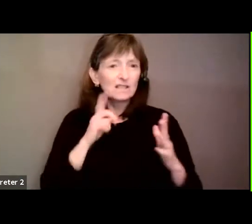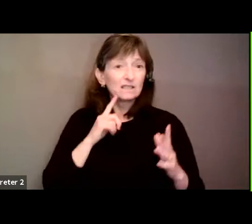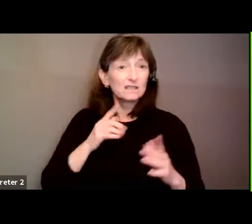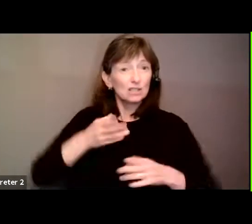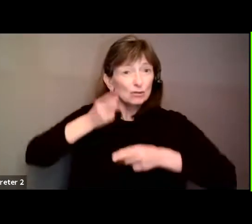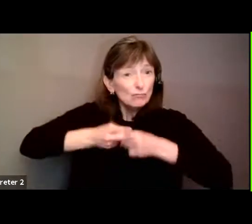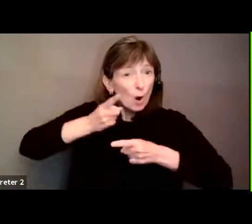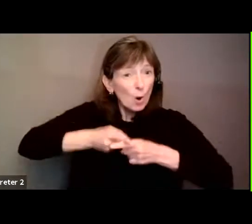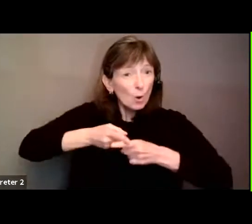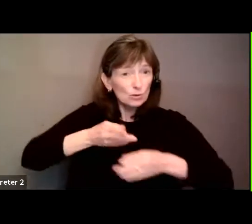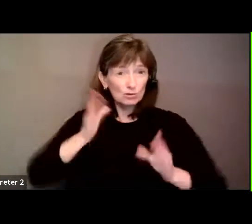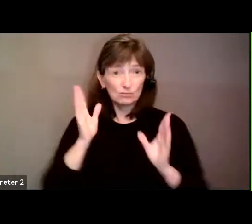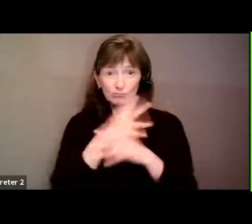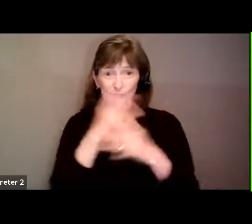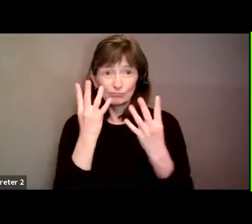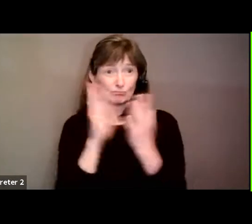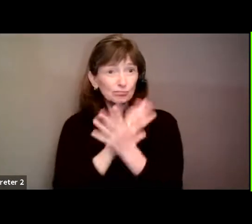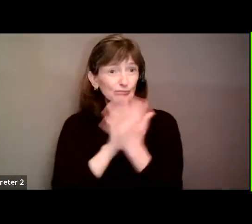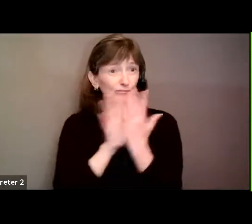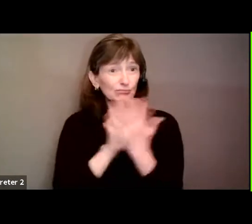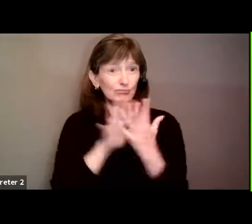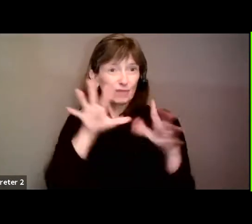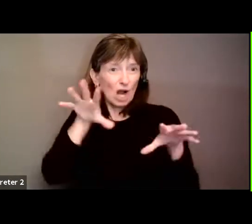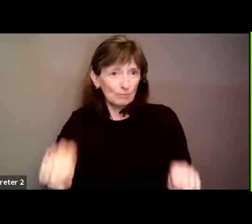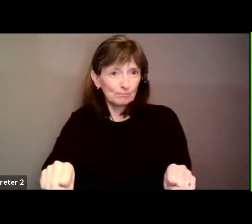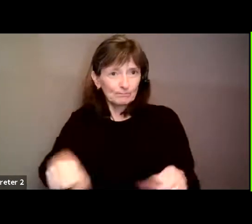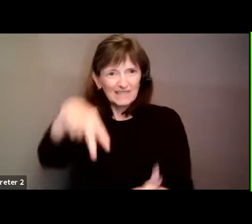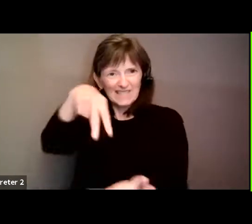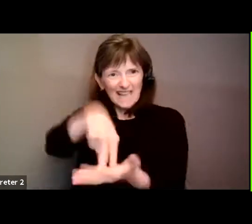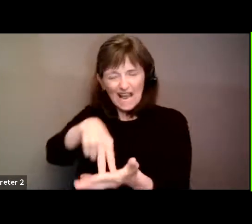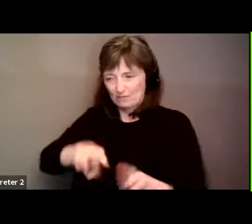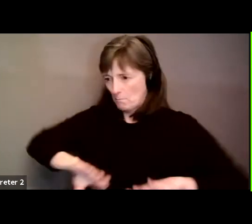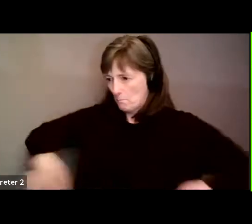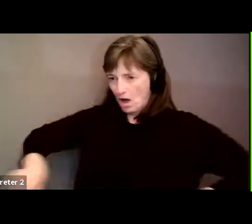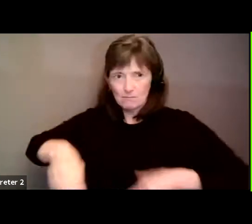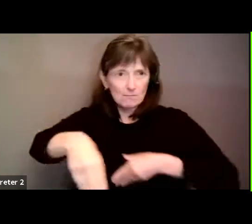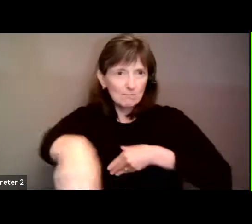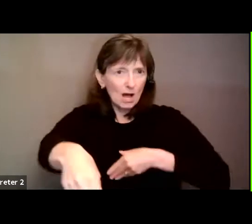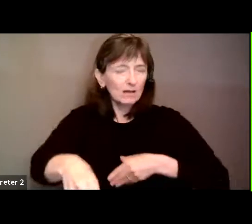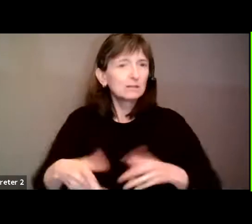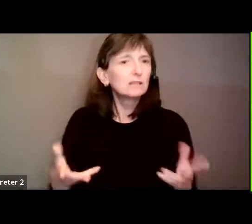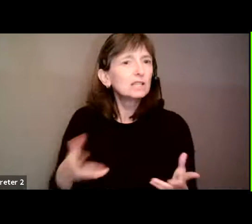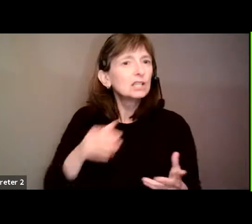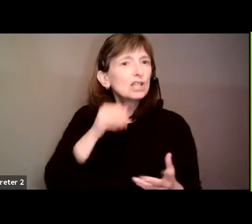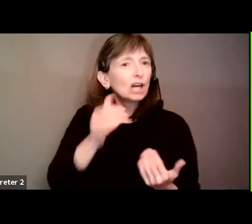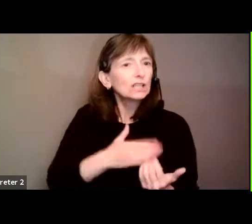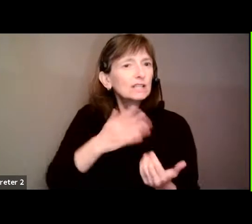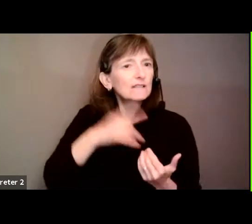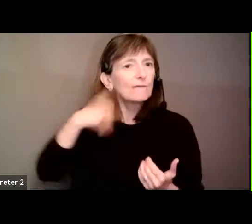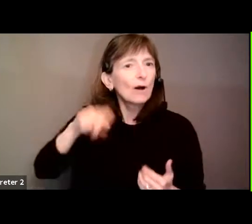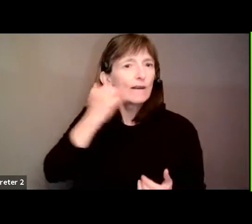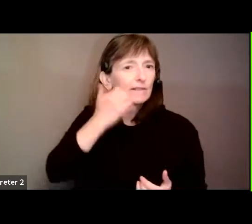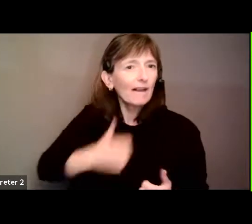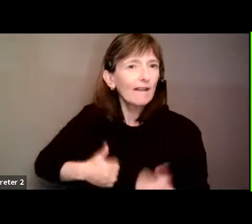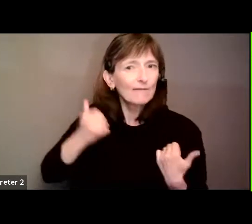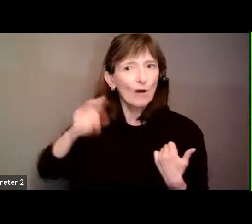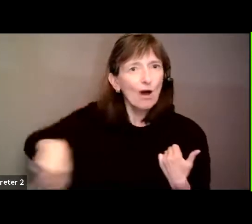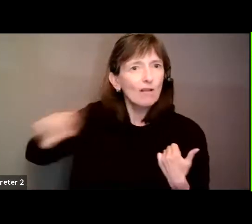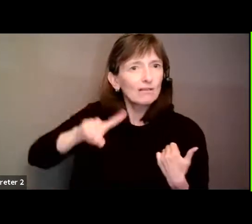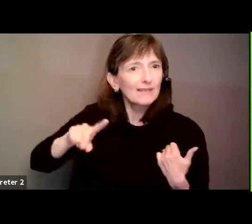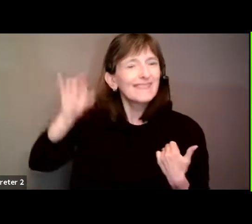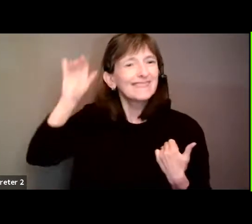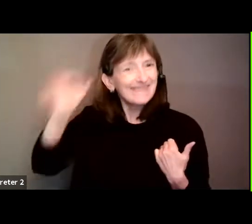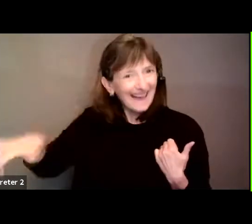intersections, inconveniencing people for a moment, and questioning what civility even looks like in the face of people